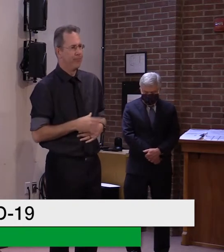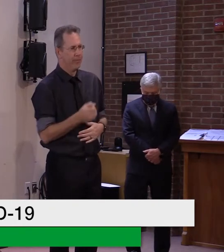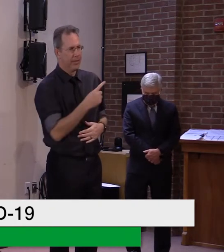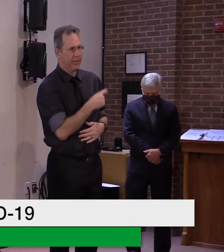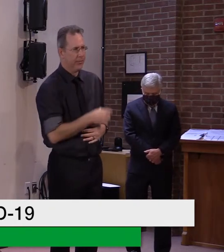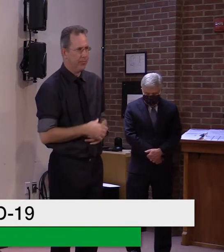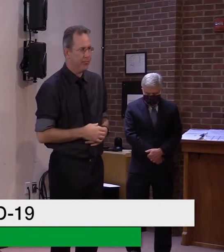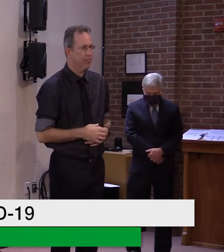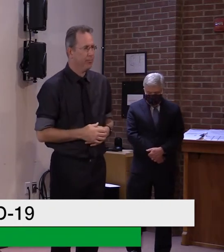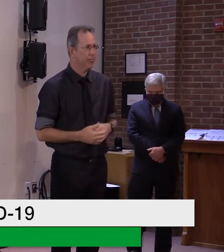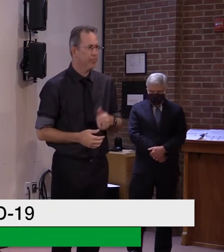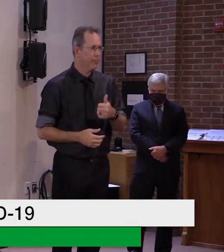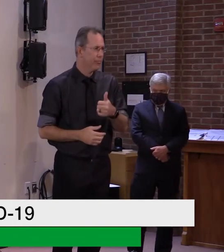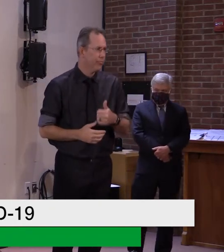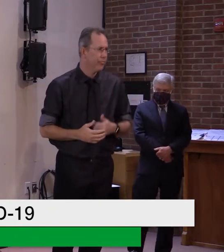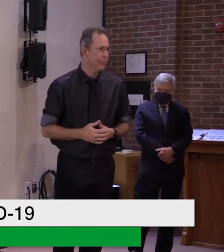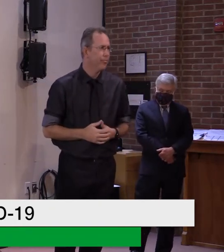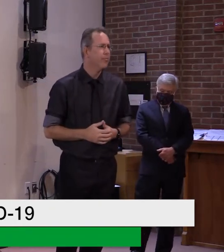magazine